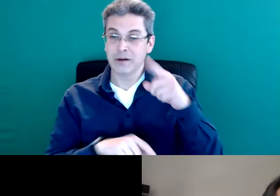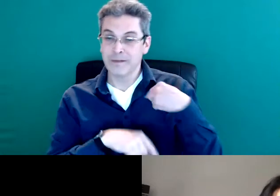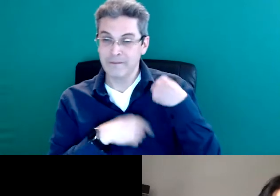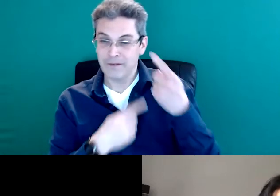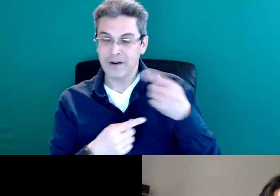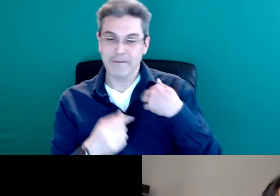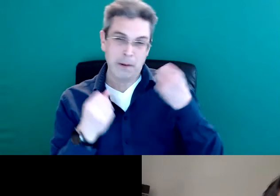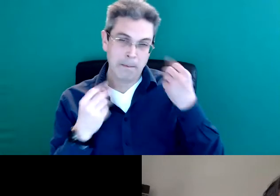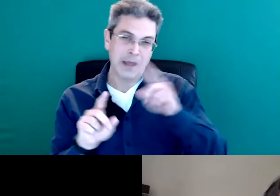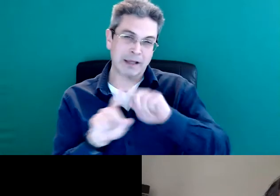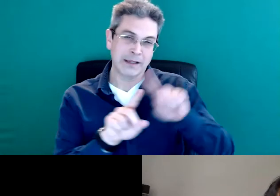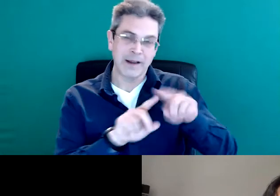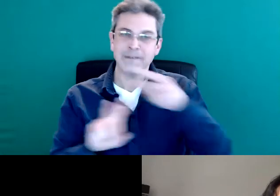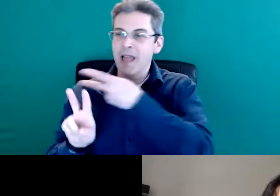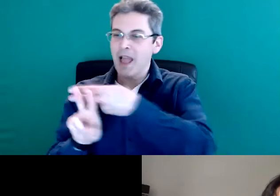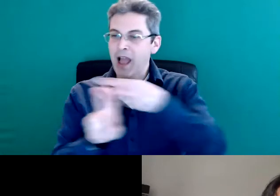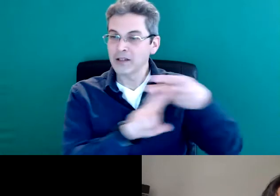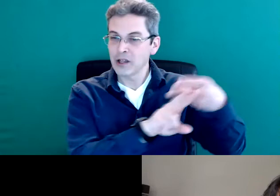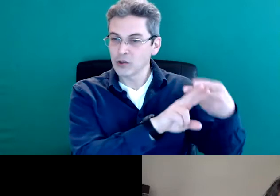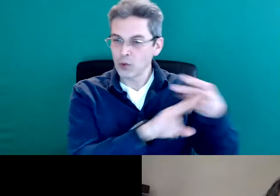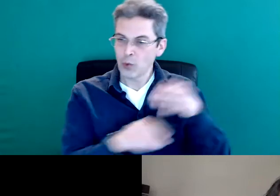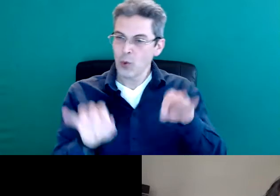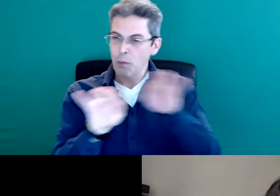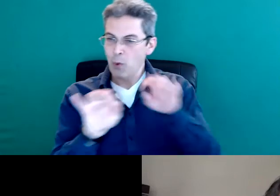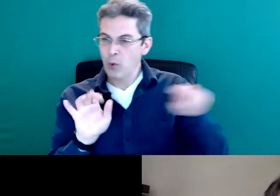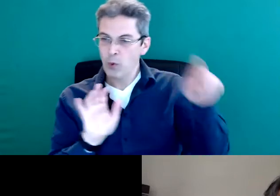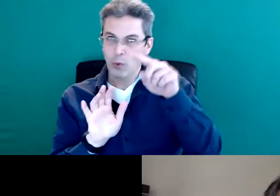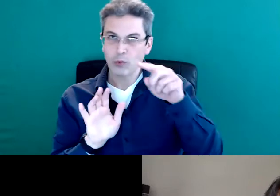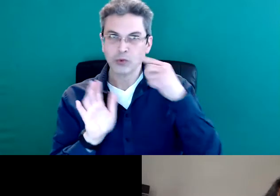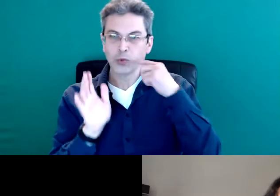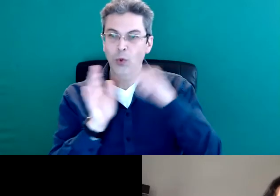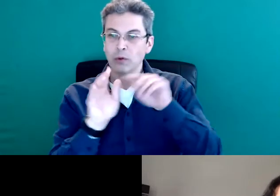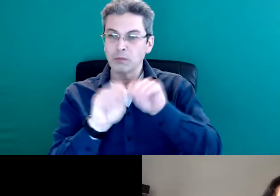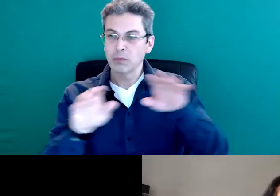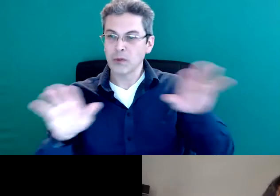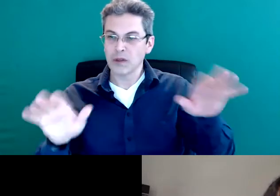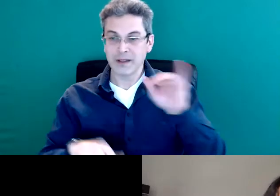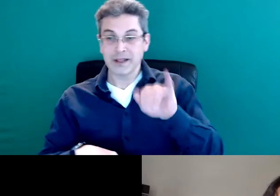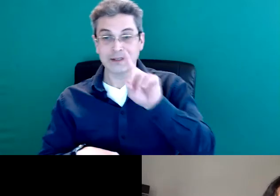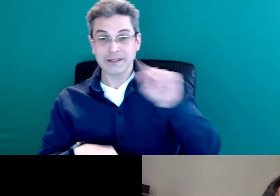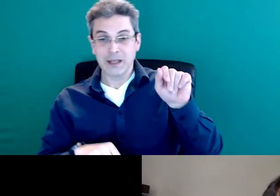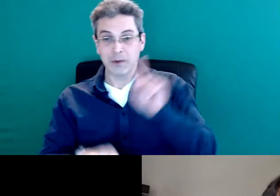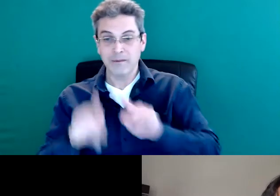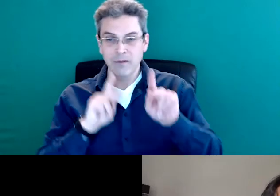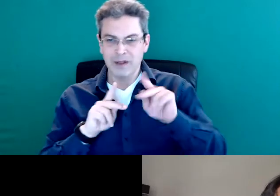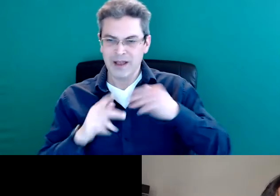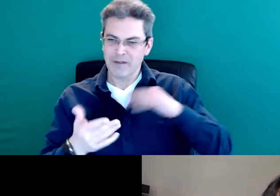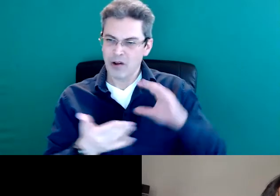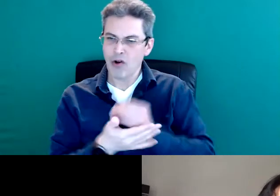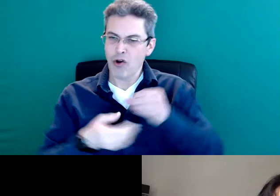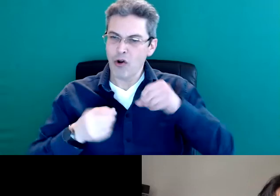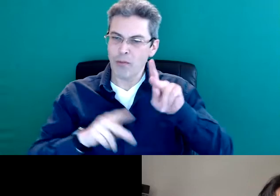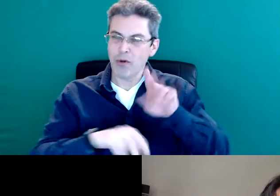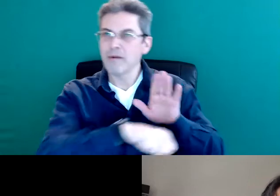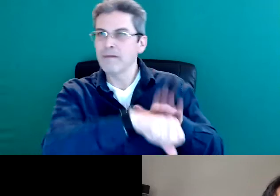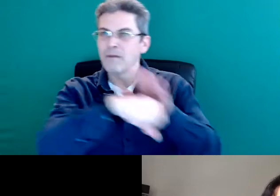patients are not faking, hashtag things disabled people know, hashtag ableds are weird, and others each provide a window into disabled life while